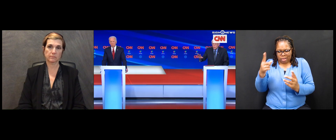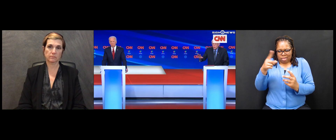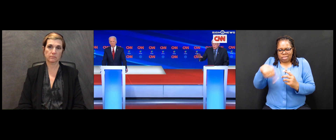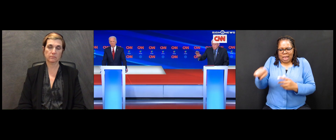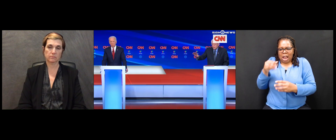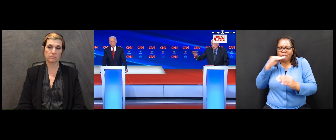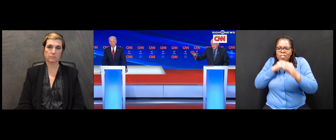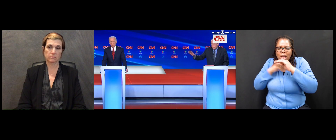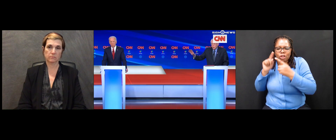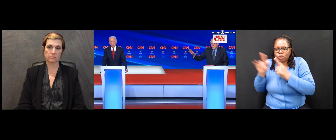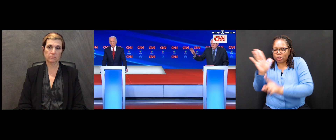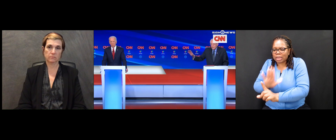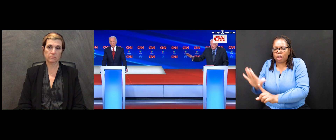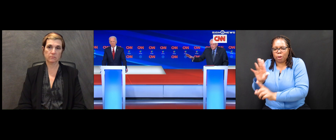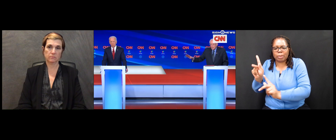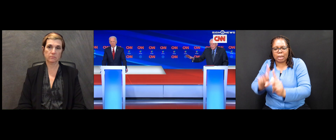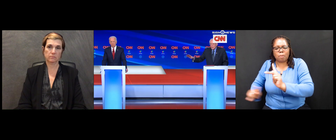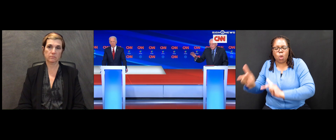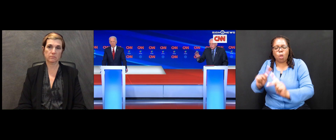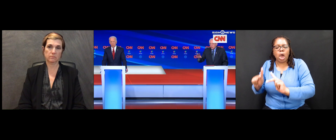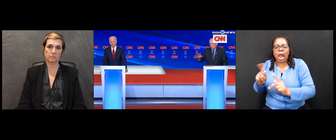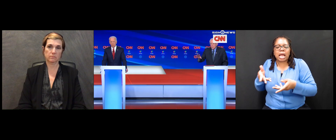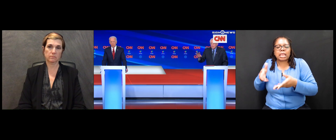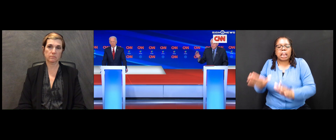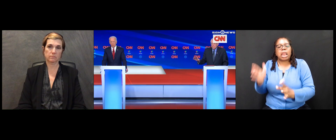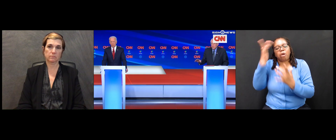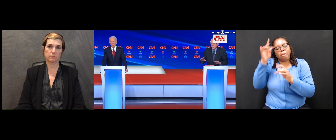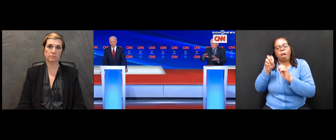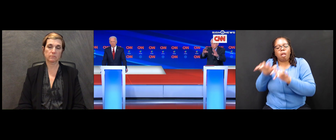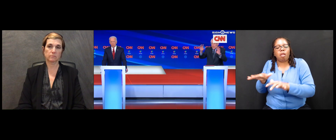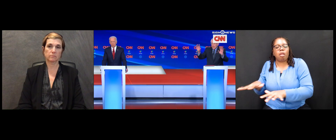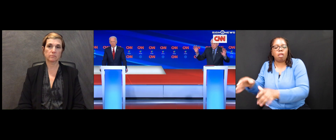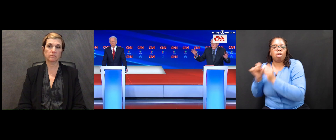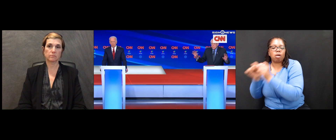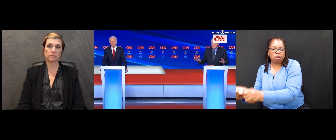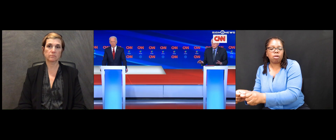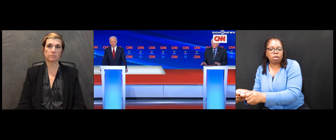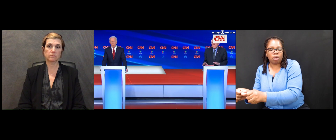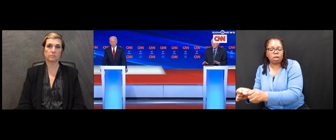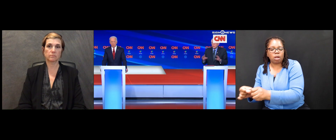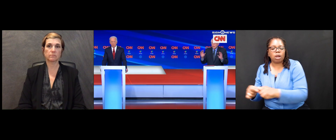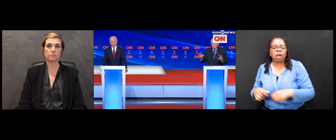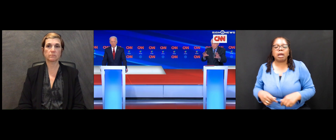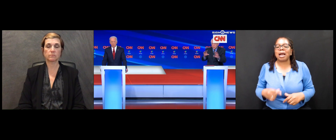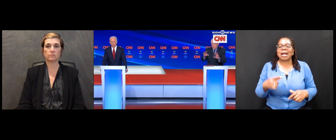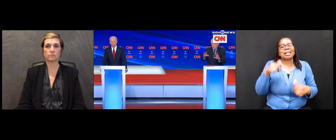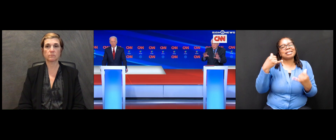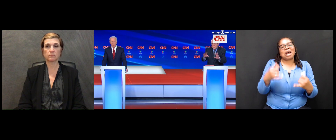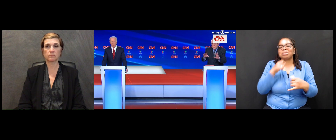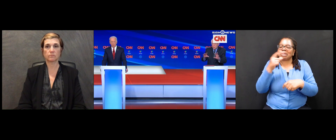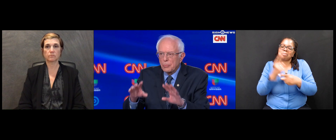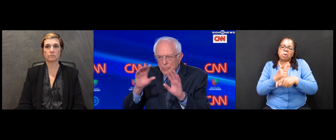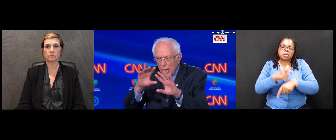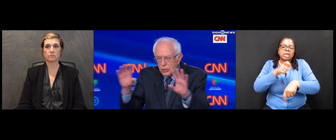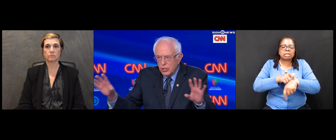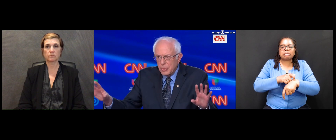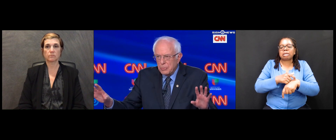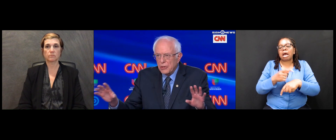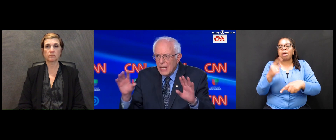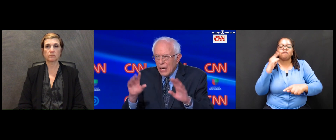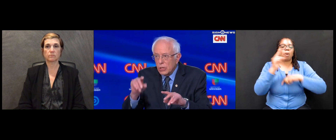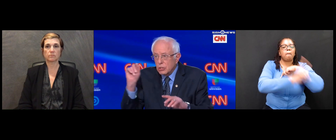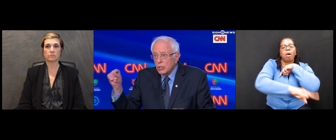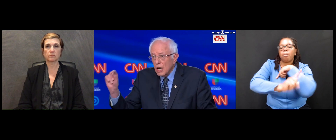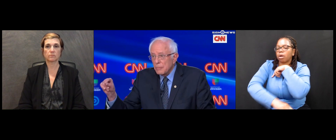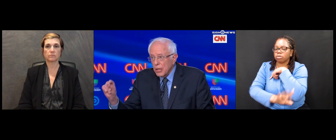virus to move much more aggressively than should have been the case. Look, I don't think this is the time for reclamation, to be punishing